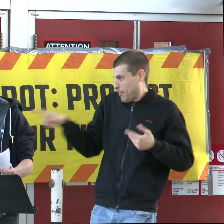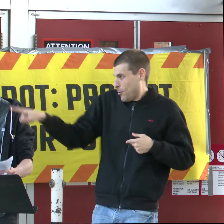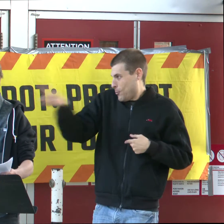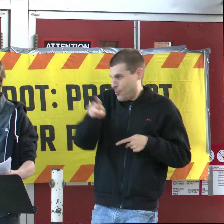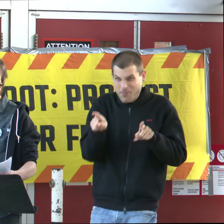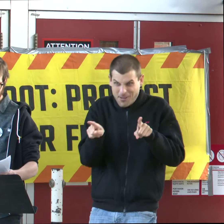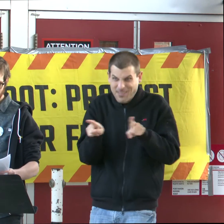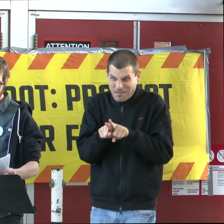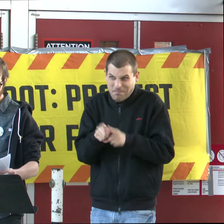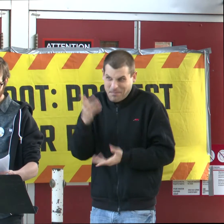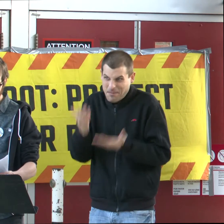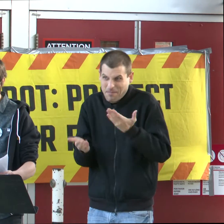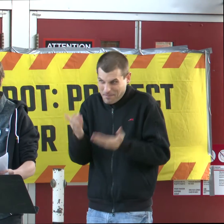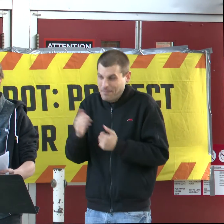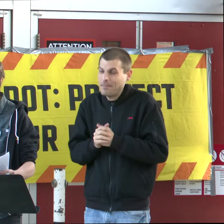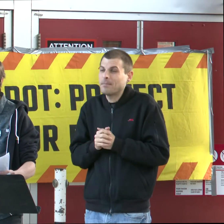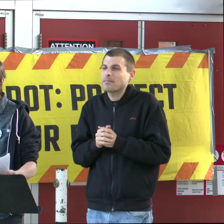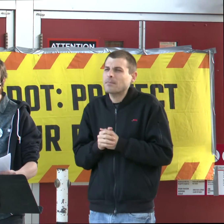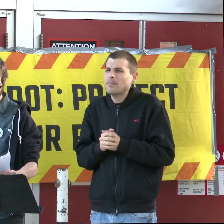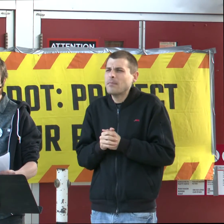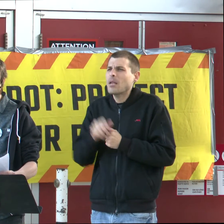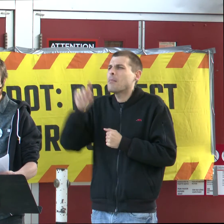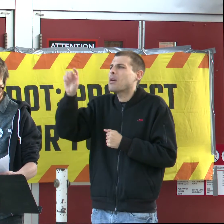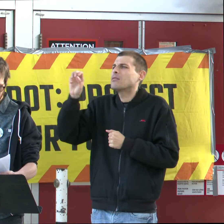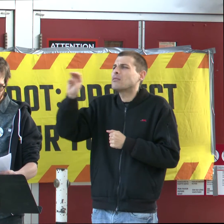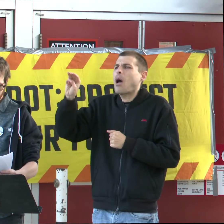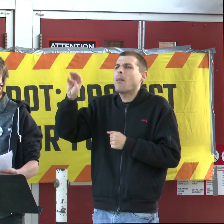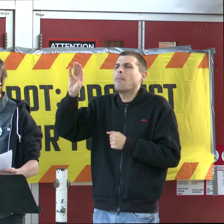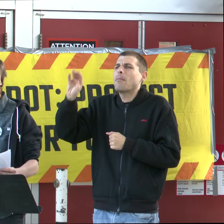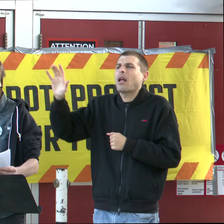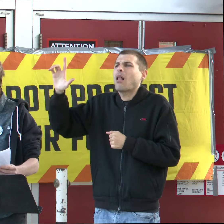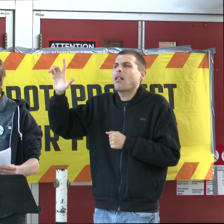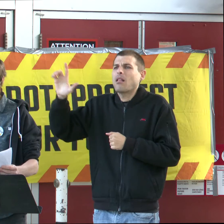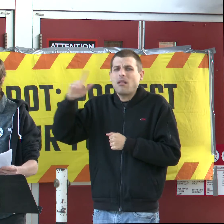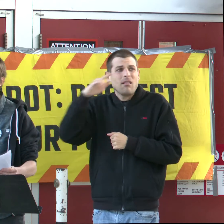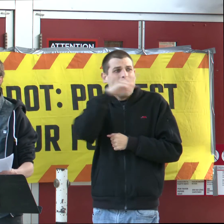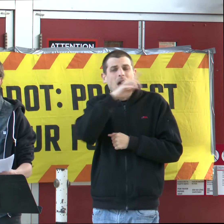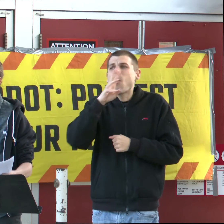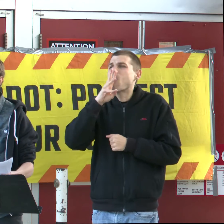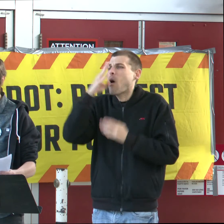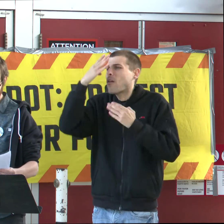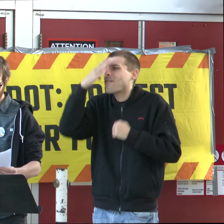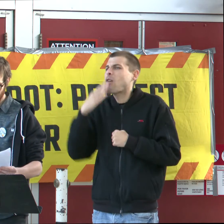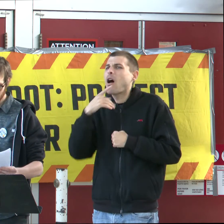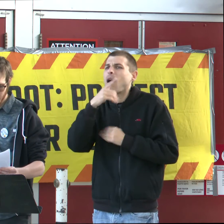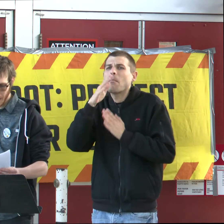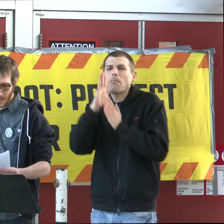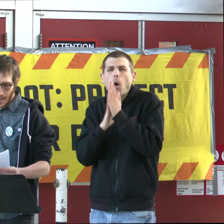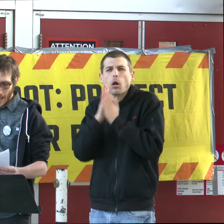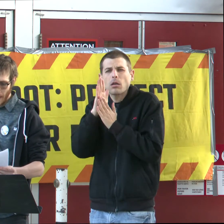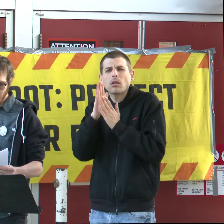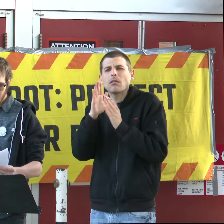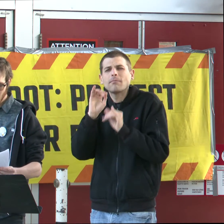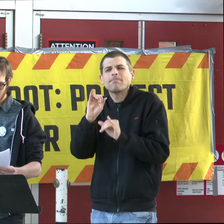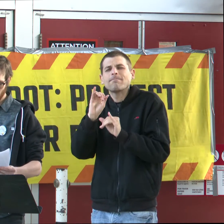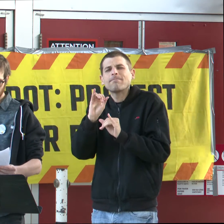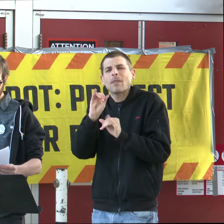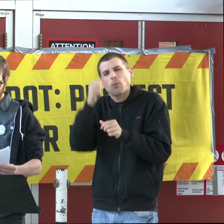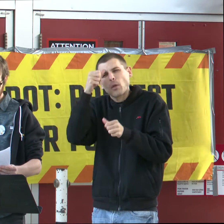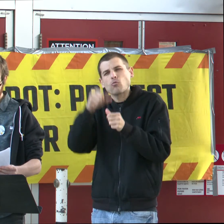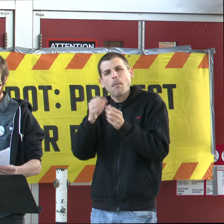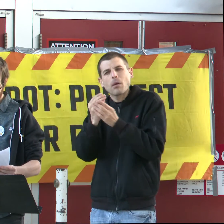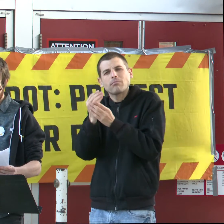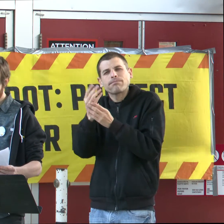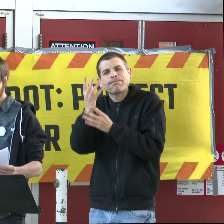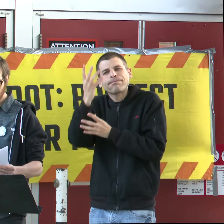of you. That stretch of the Tom McCall Waterfront Park is a potent reminder of all that we've had to survive and the decisions that we